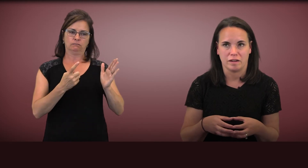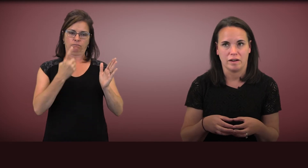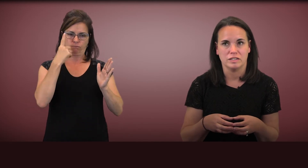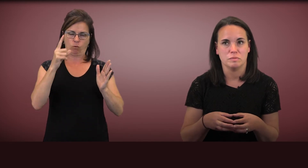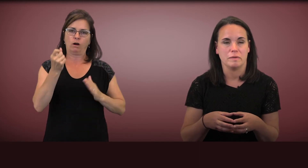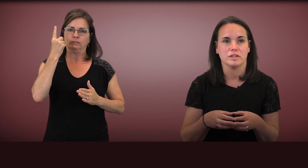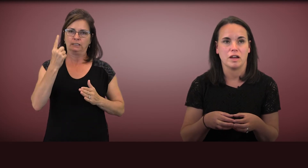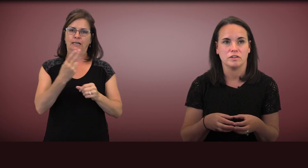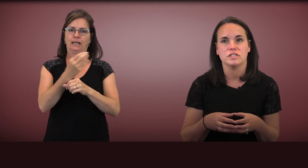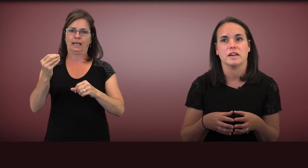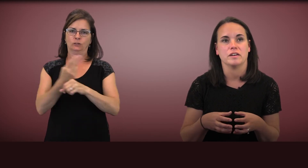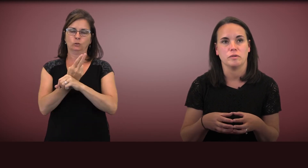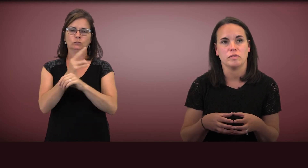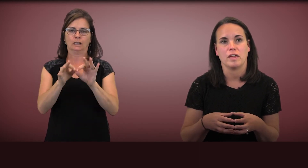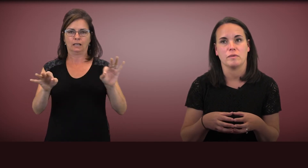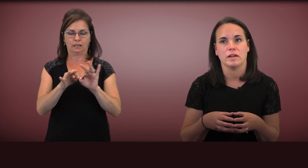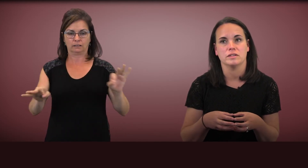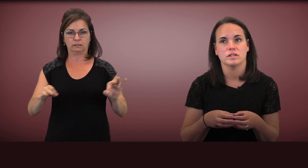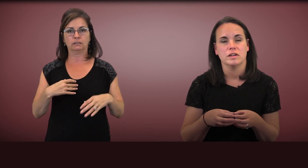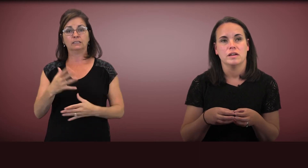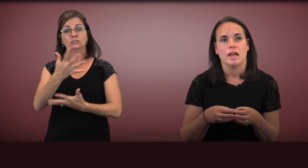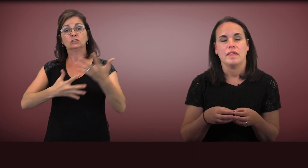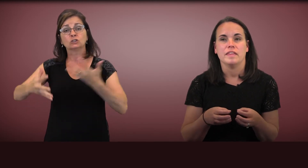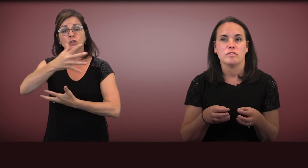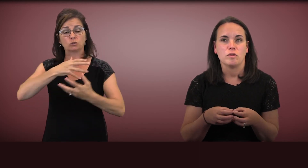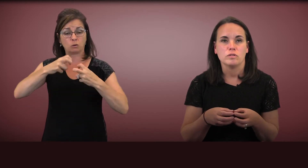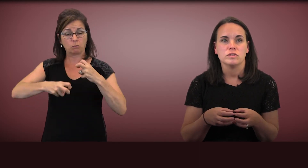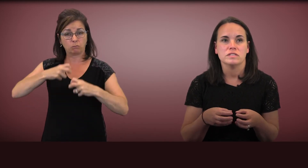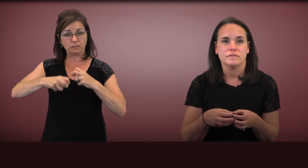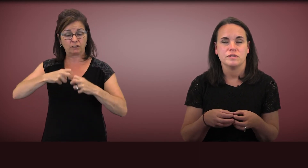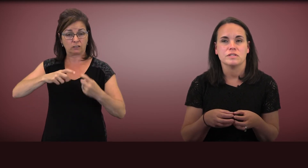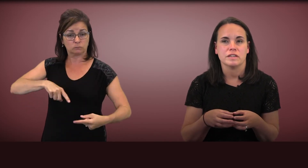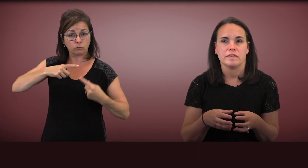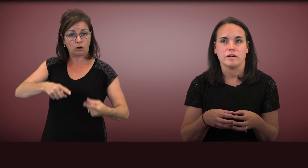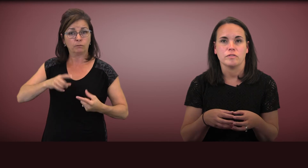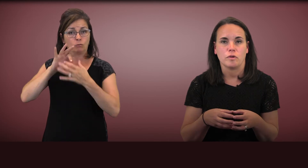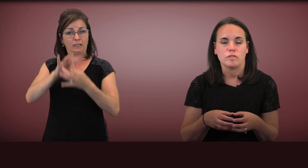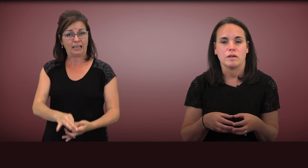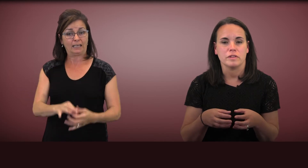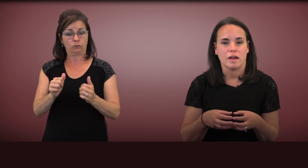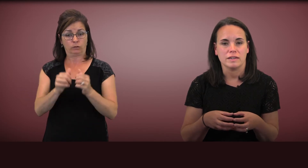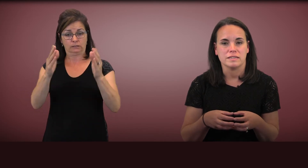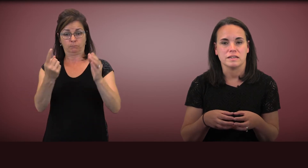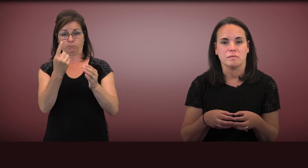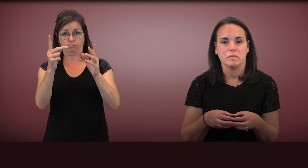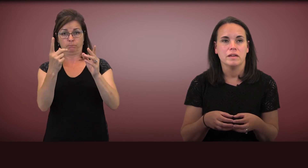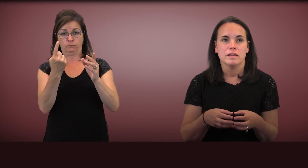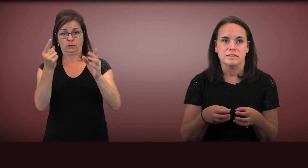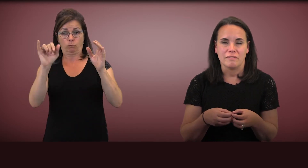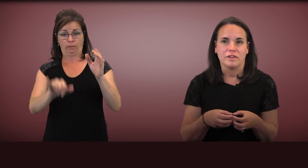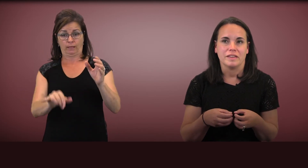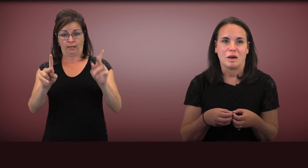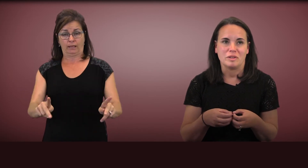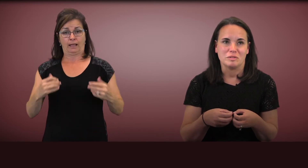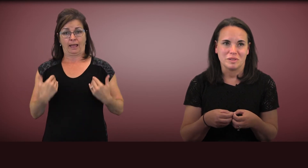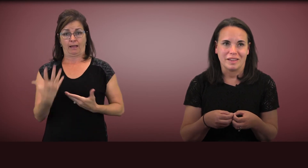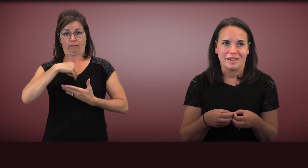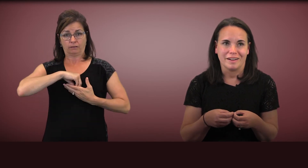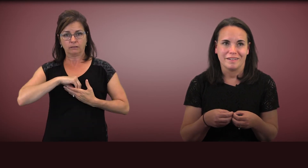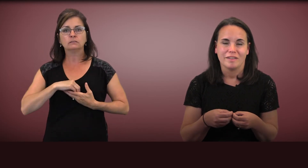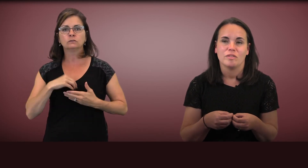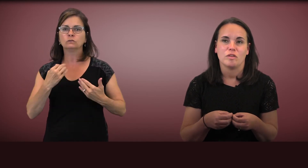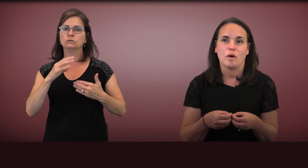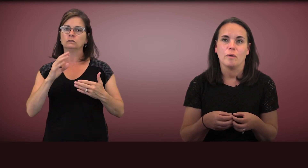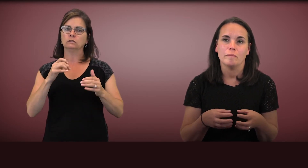are necessary to be able to understand and use language. And the social difficulties that are associated with autism definitely come into